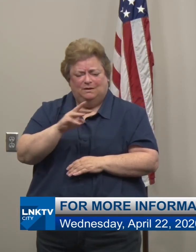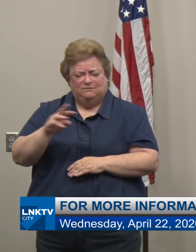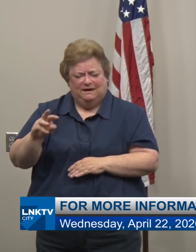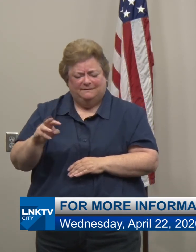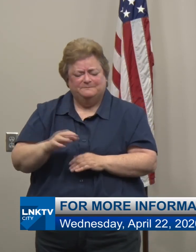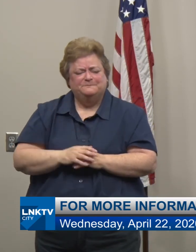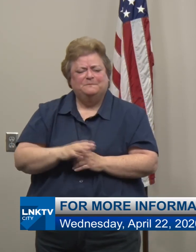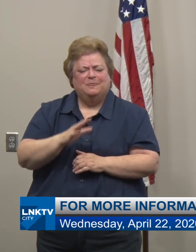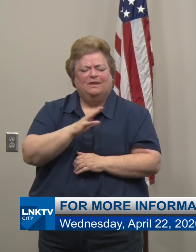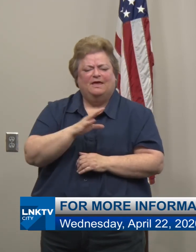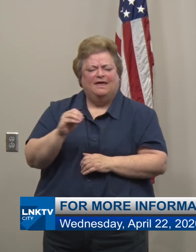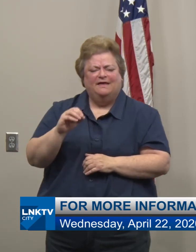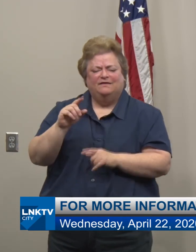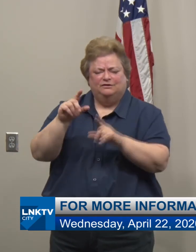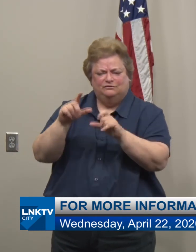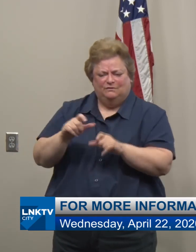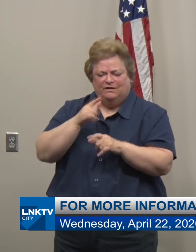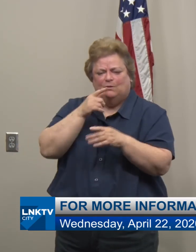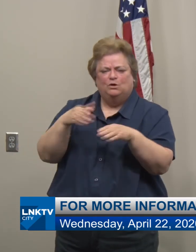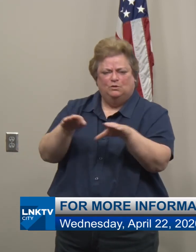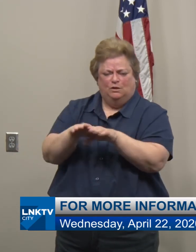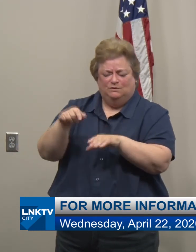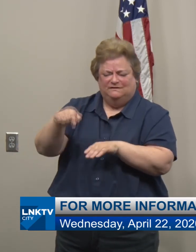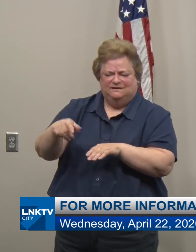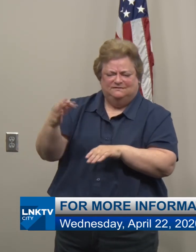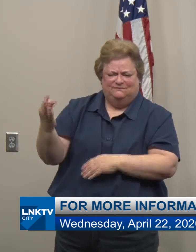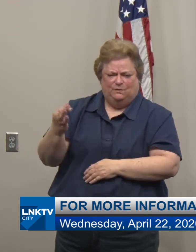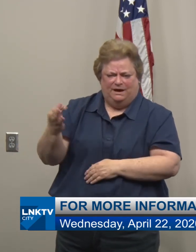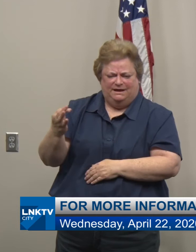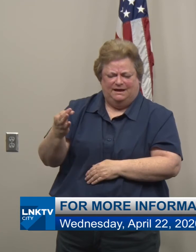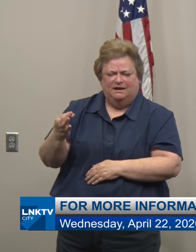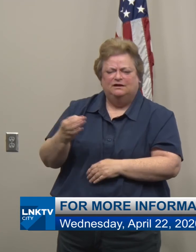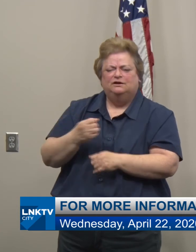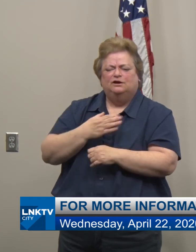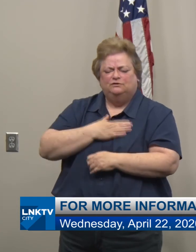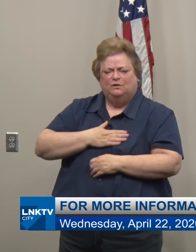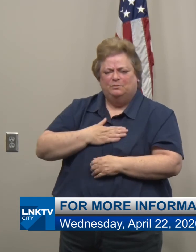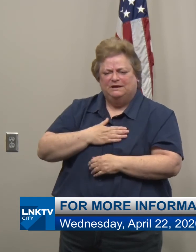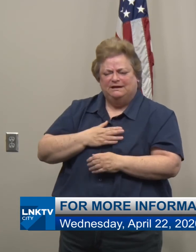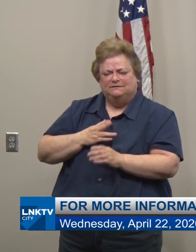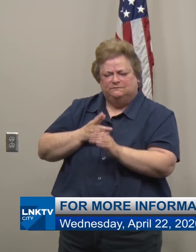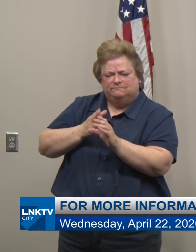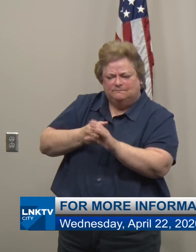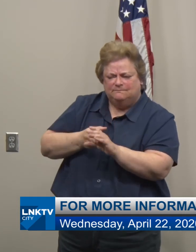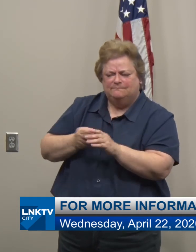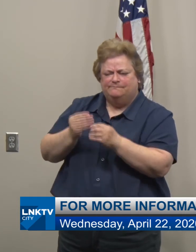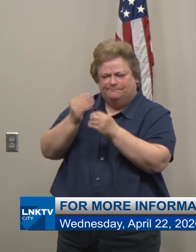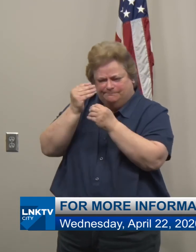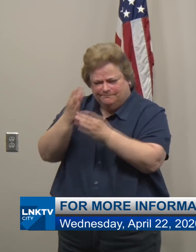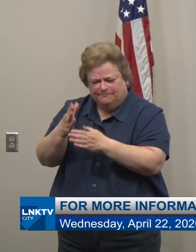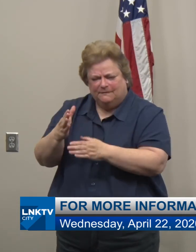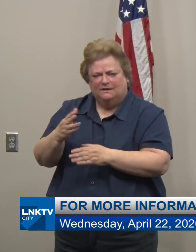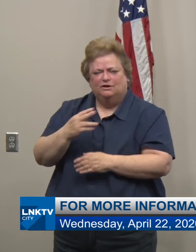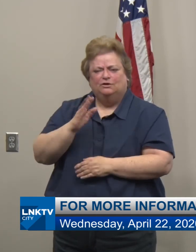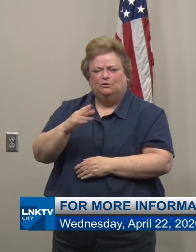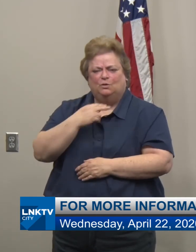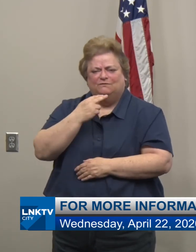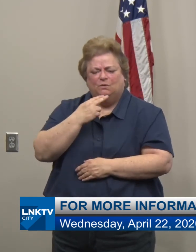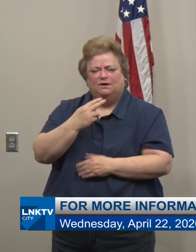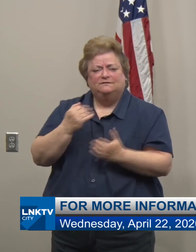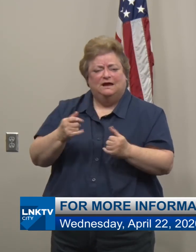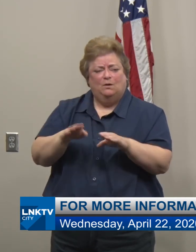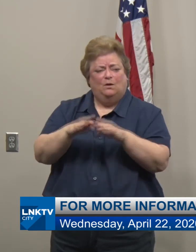covid19.lincoln.ne.gov. And the survey closes this Friday. So please make sure you weigh in and have your voice be heard. With that, I open up